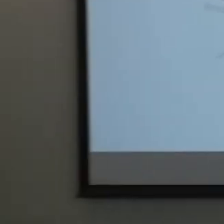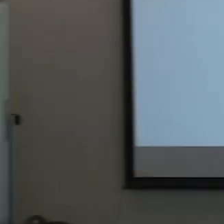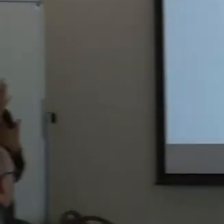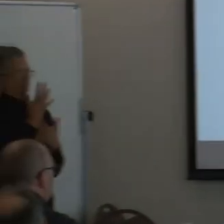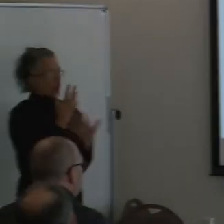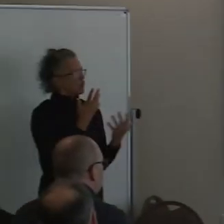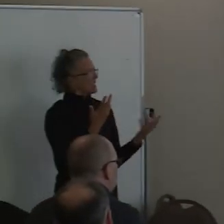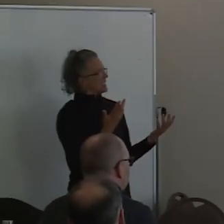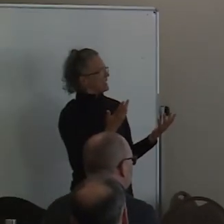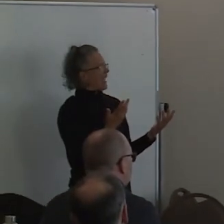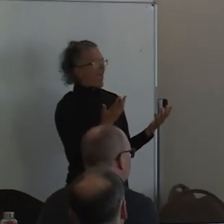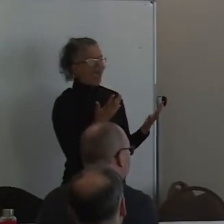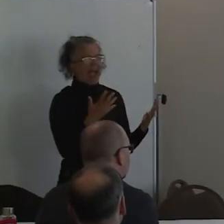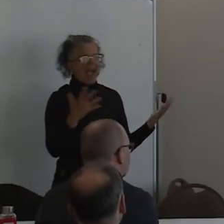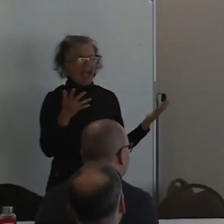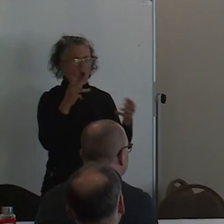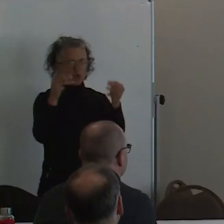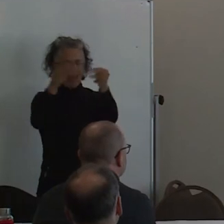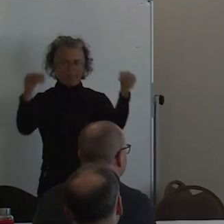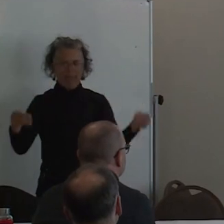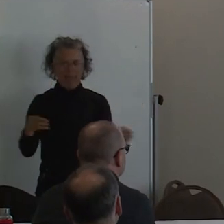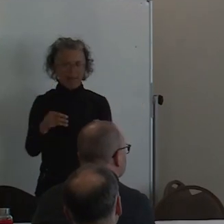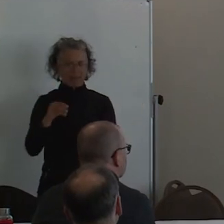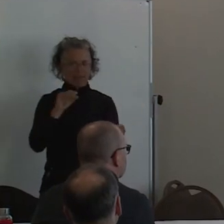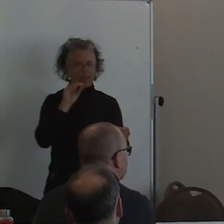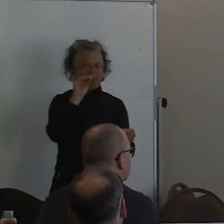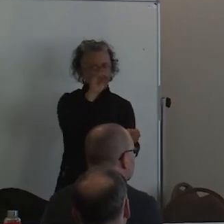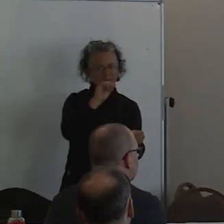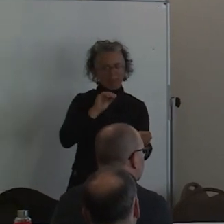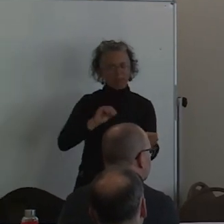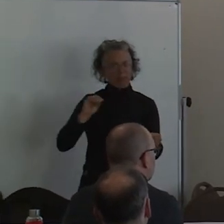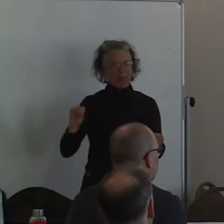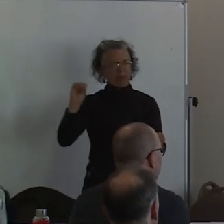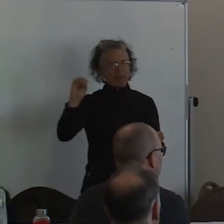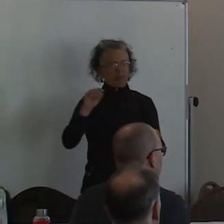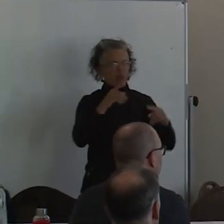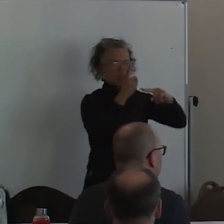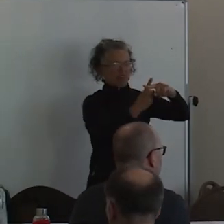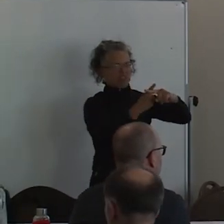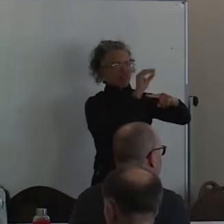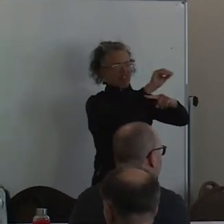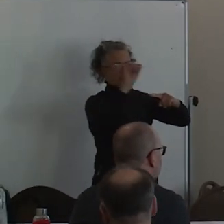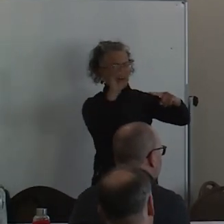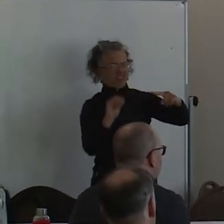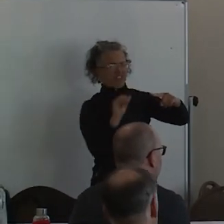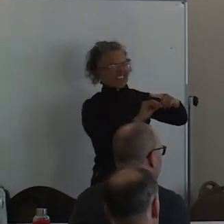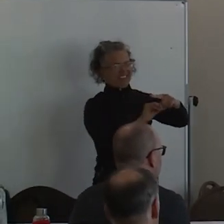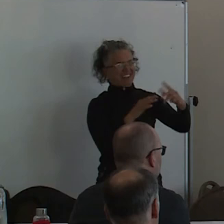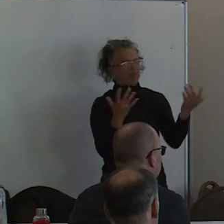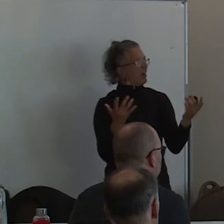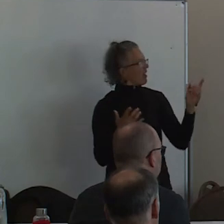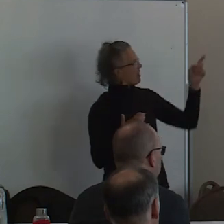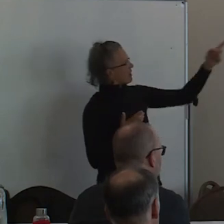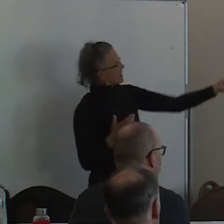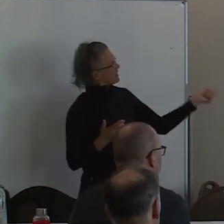how might you kind of map things you're doing on maybe less dramatic quadrants, and what gaps would that expose? Who do you need to